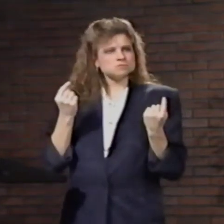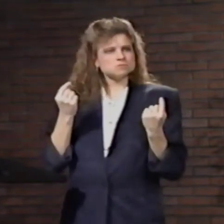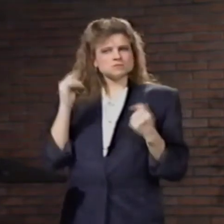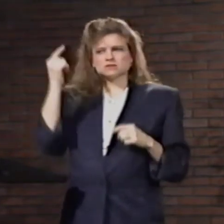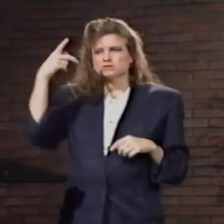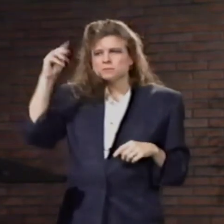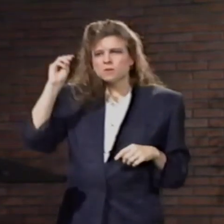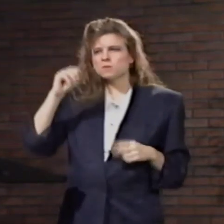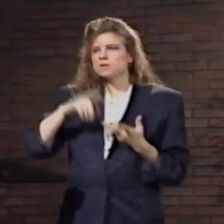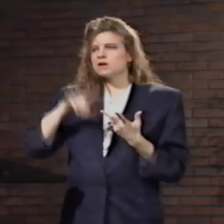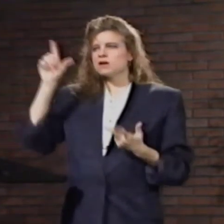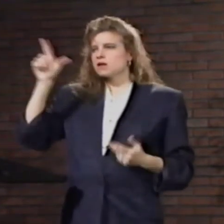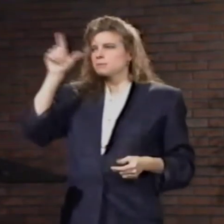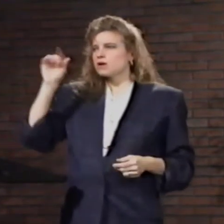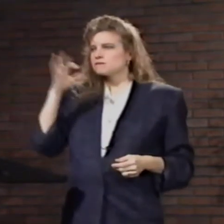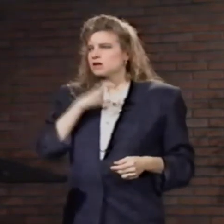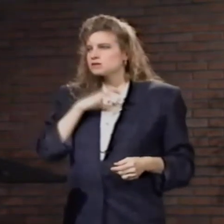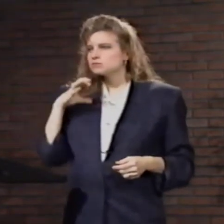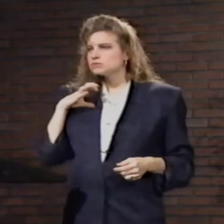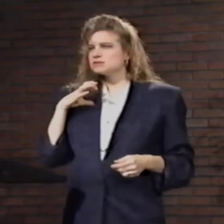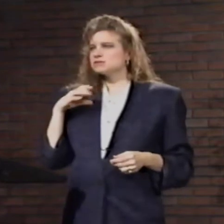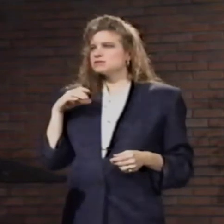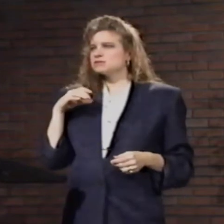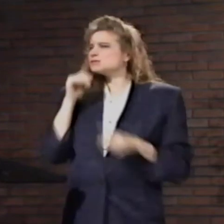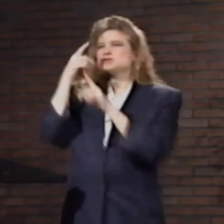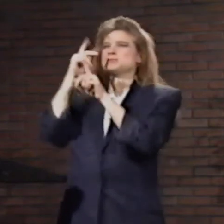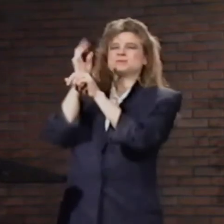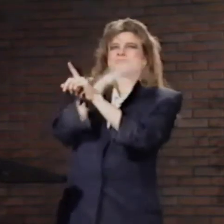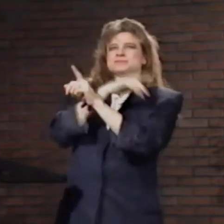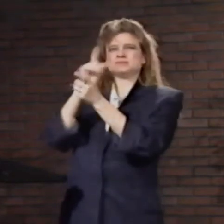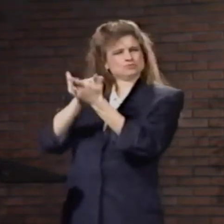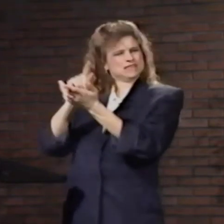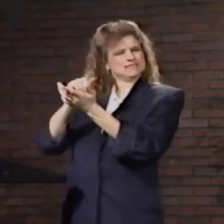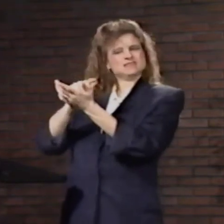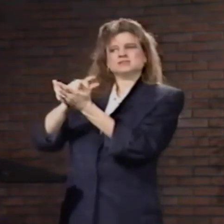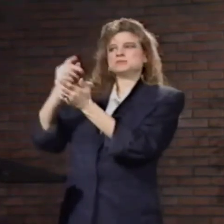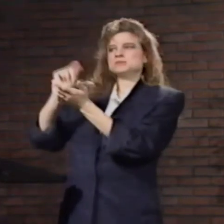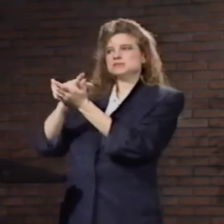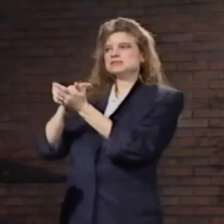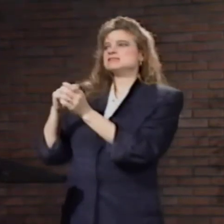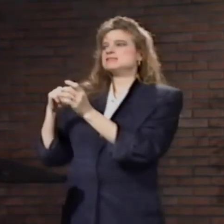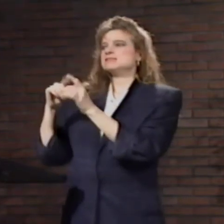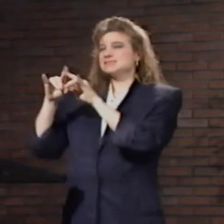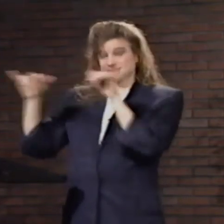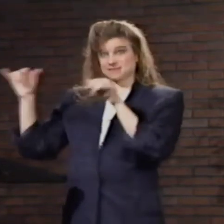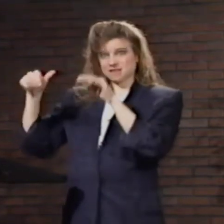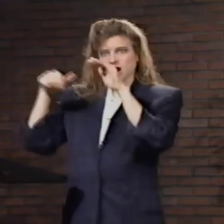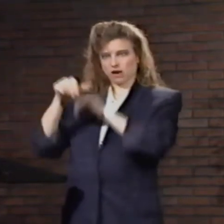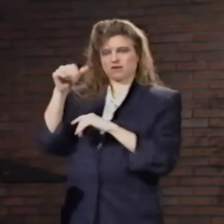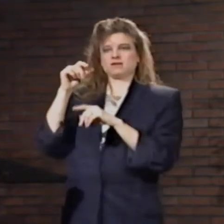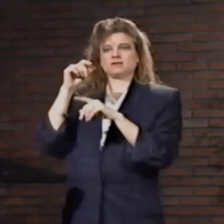branch? Like the post office, the Library of Congress. No, I'm sorry, not the post office. The printing